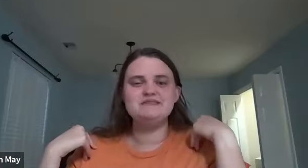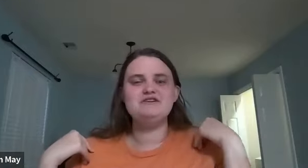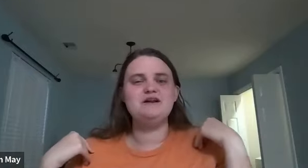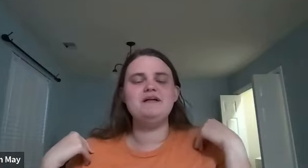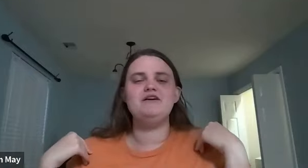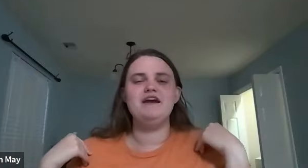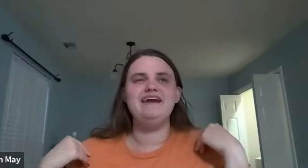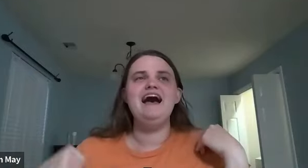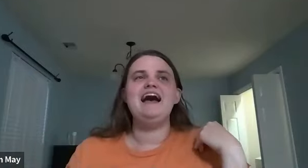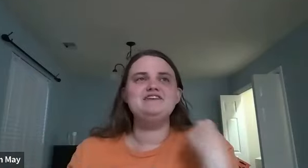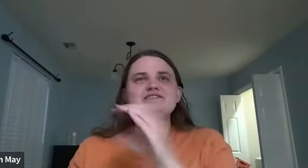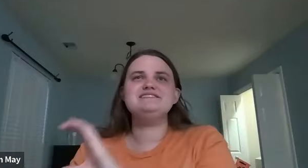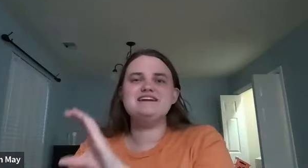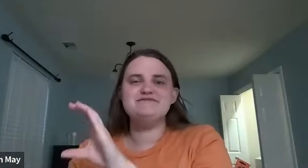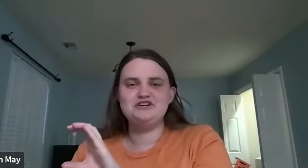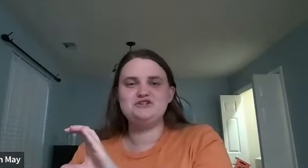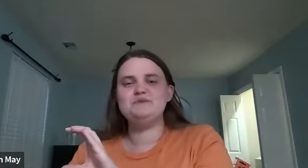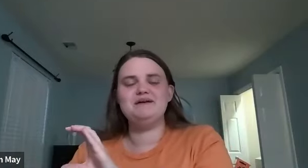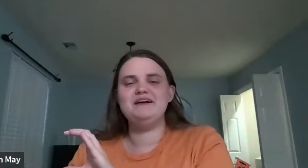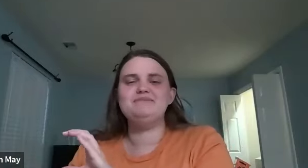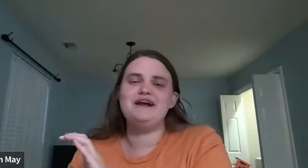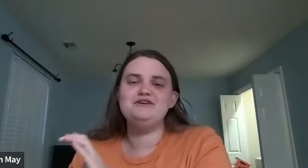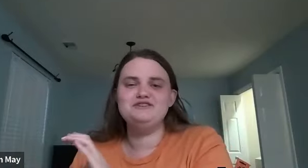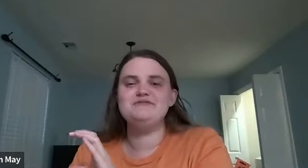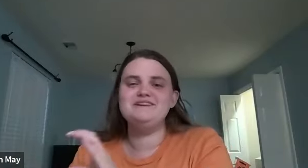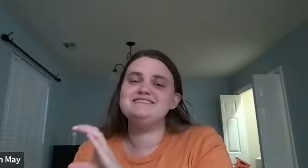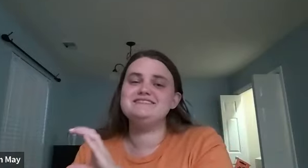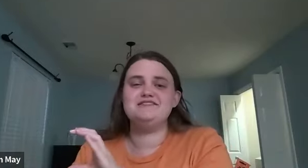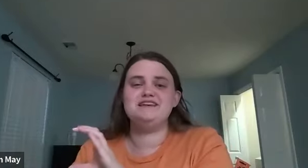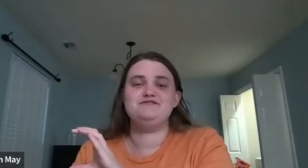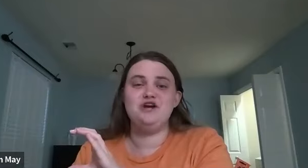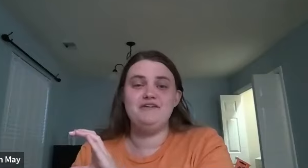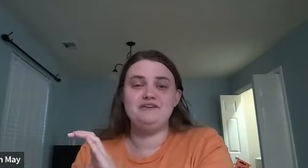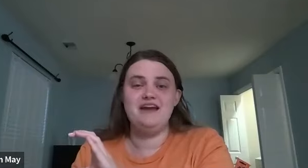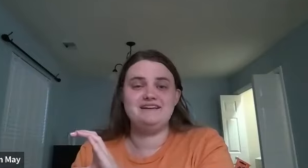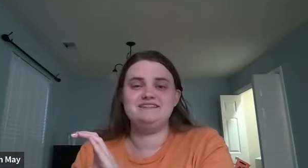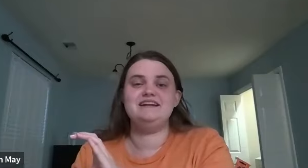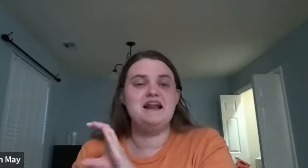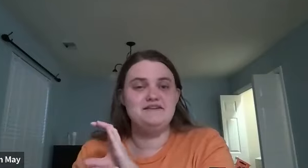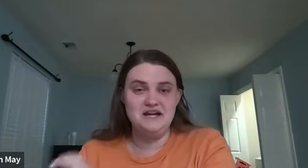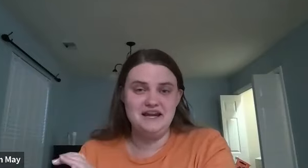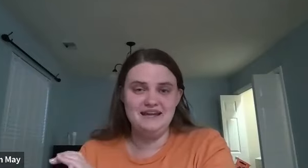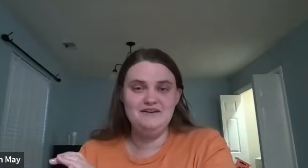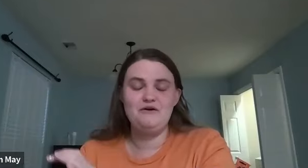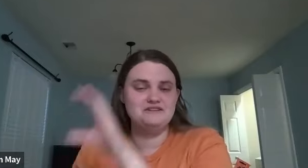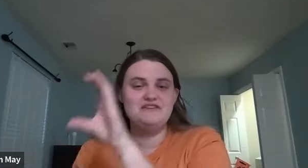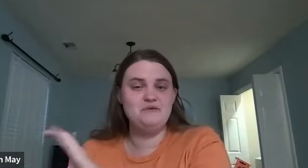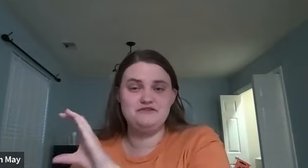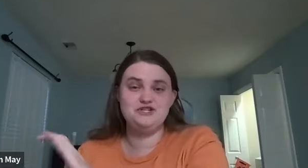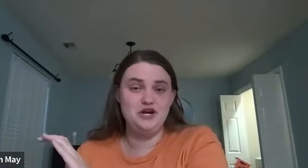sit there and I'm like, okay, I know this is sign for church, but I'm like, but I could also very easily sign the sign for chocolate on accident. And I've done it. Or I'll sign the word for church